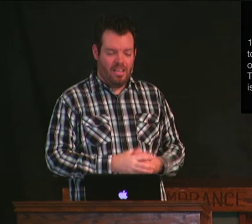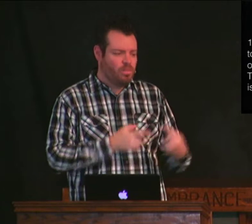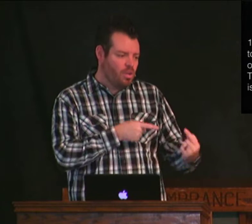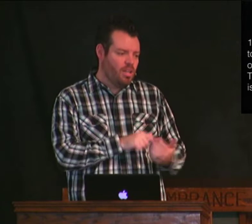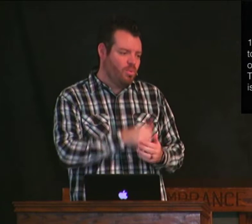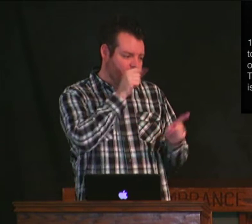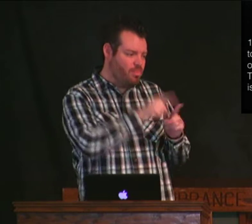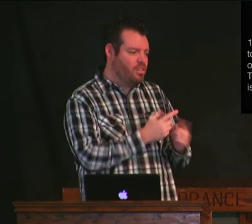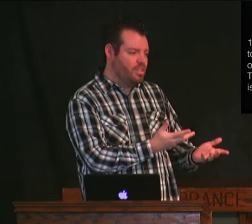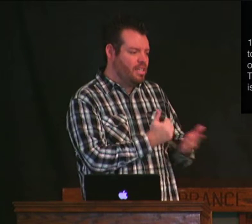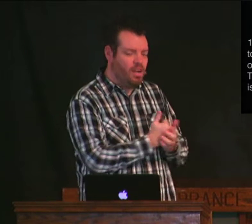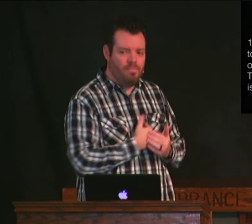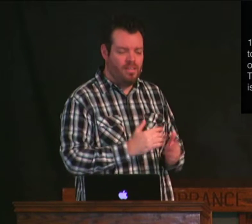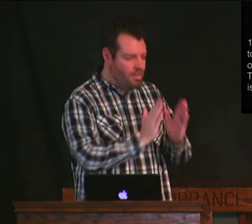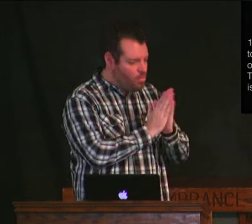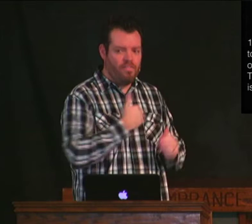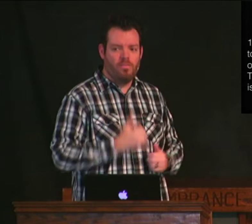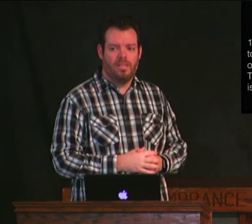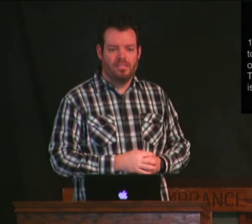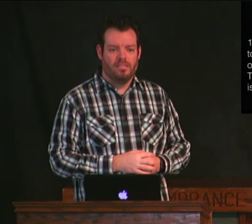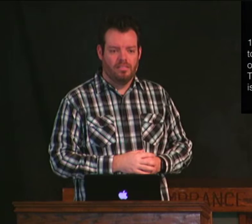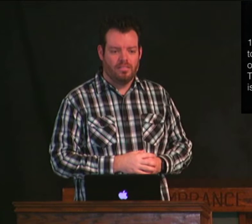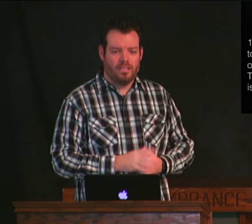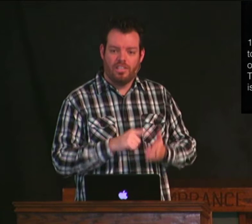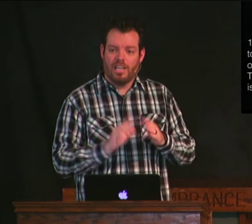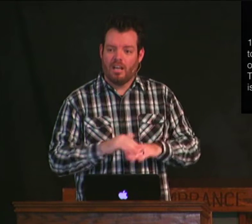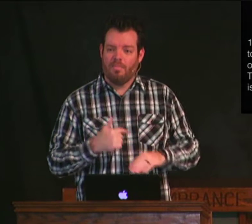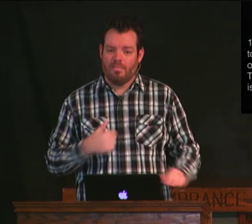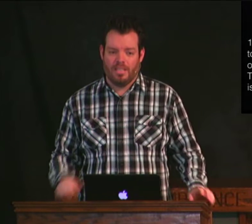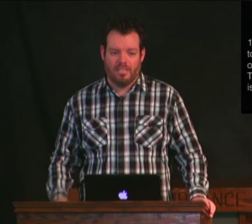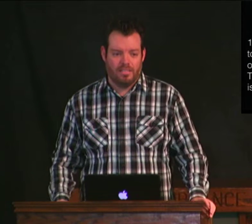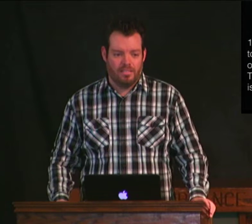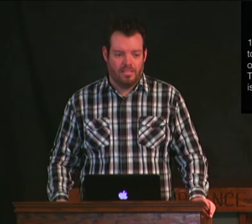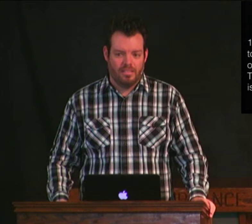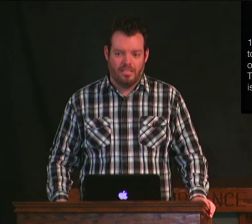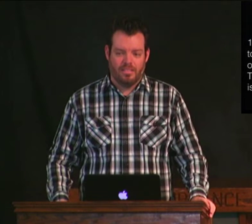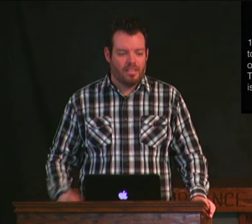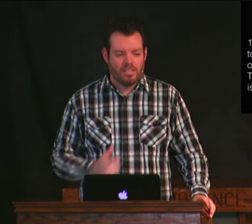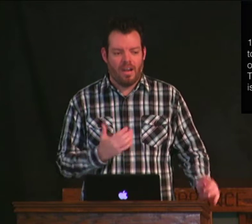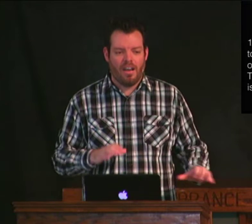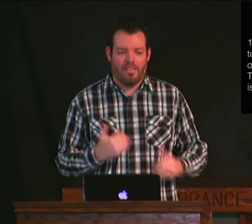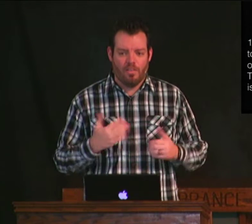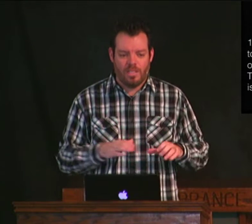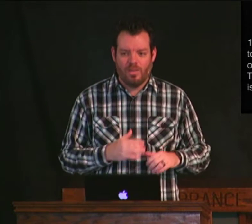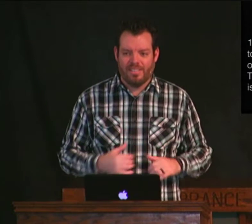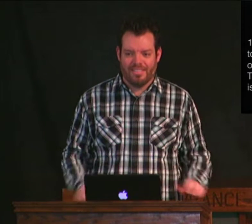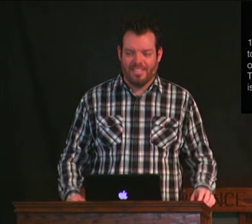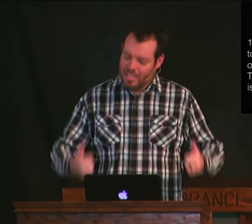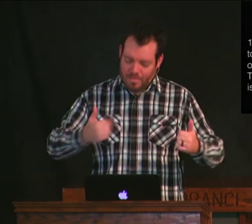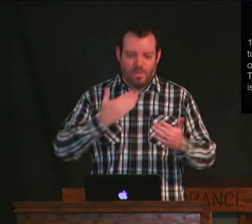I'm struggling with this, brother. Can you help me? Pray for me. And check up on me. So how have you been doing? I'm doing